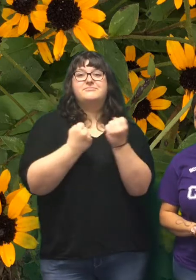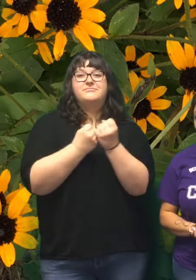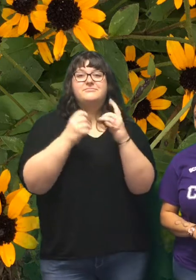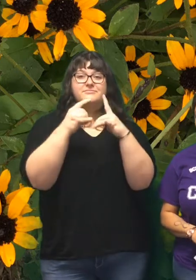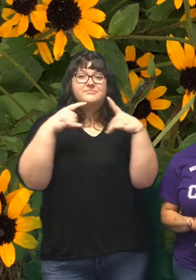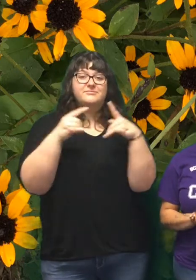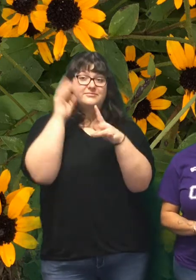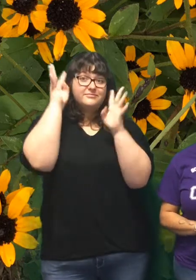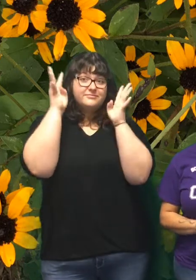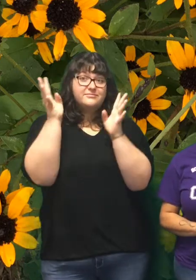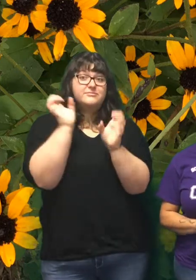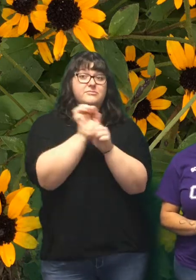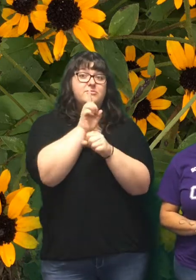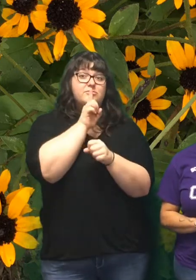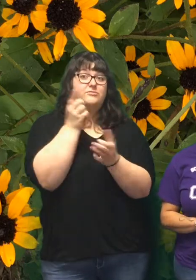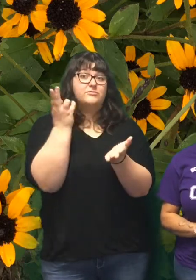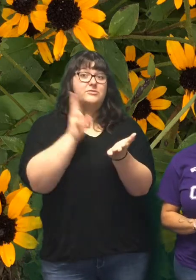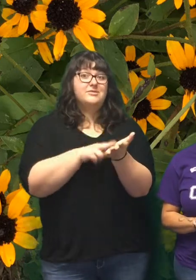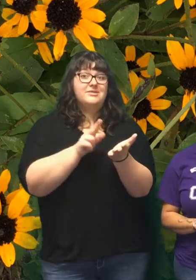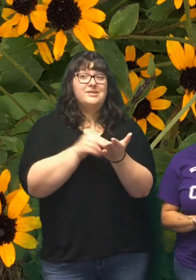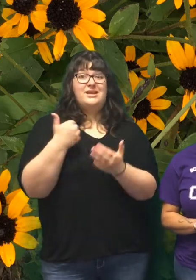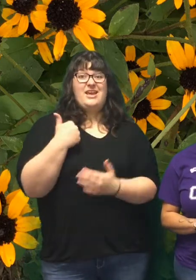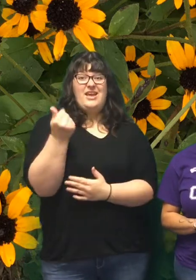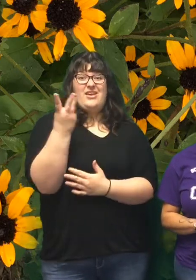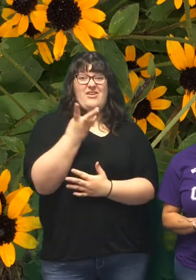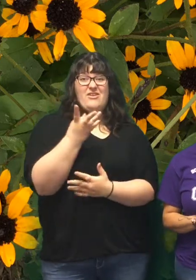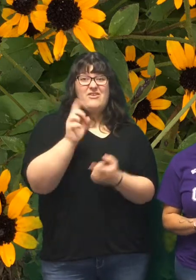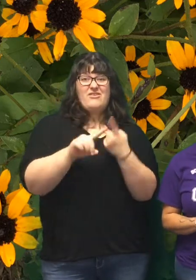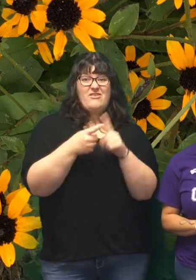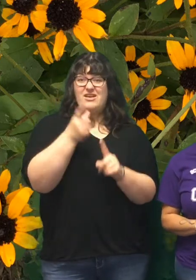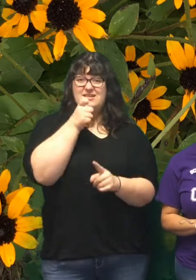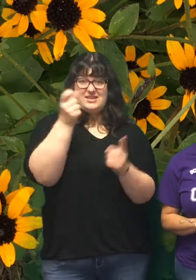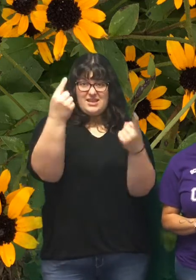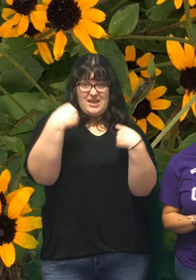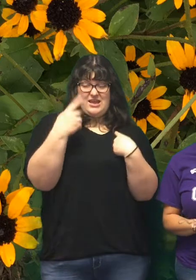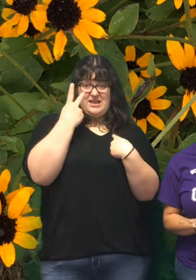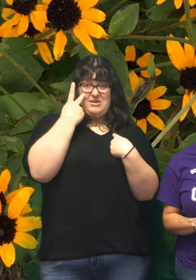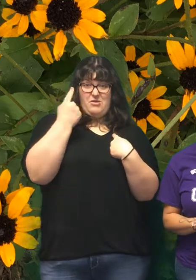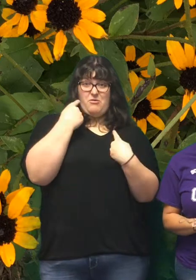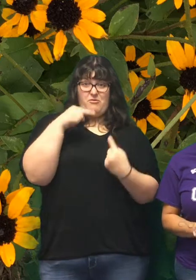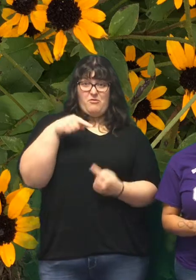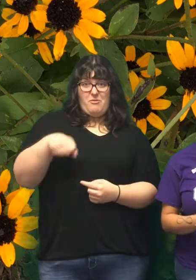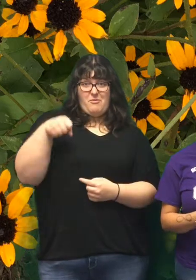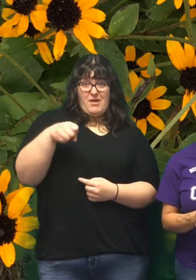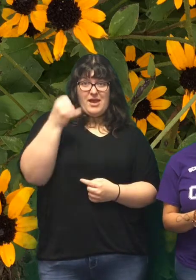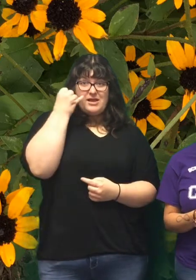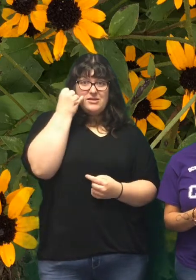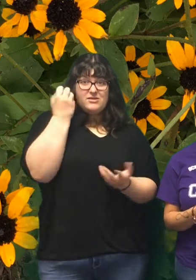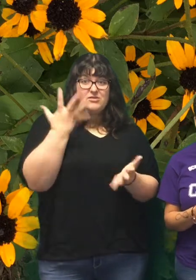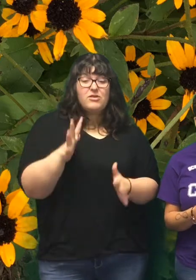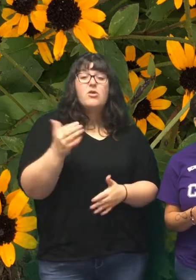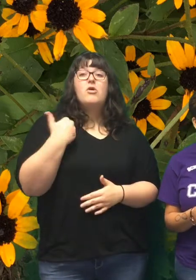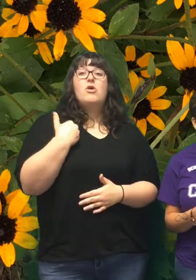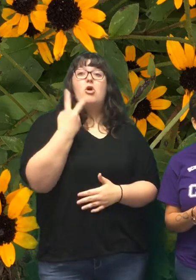sure you sign up. I do have a couple of friends that have not come to my classroom to get their bags, if they have signed up. We